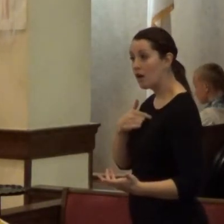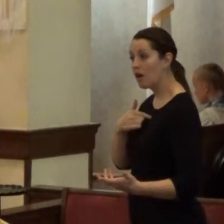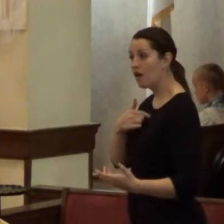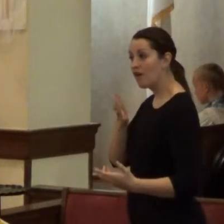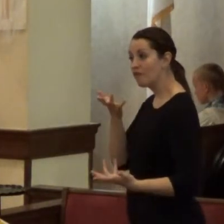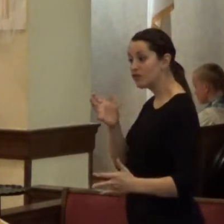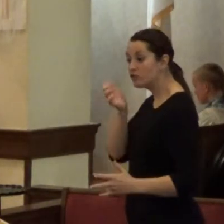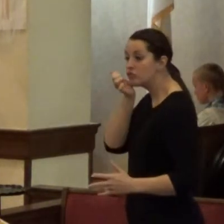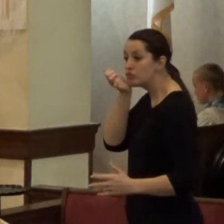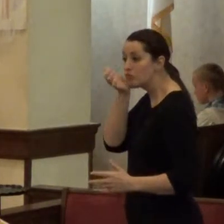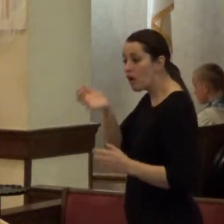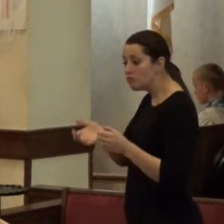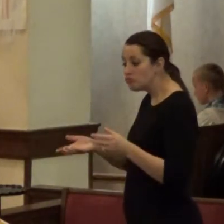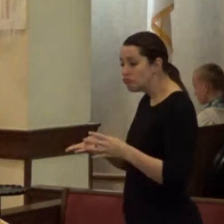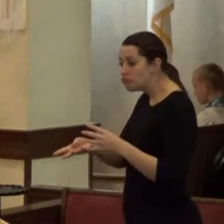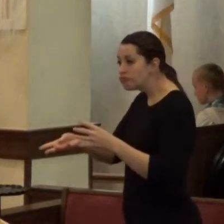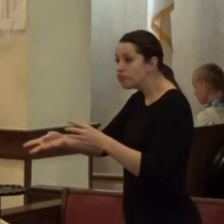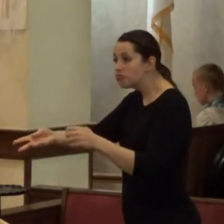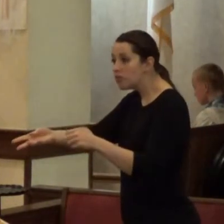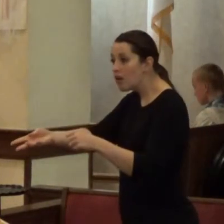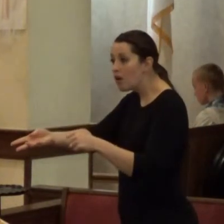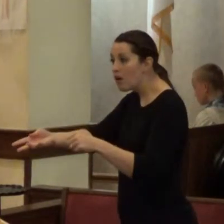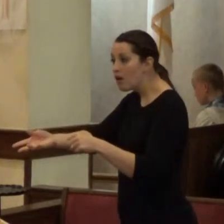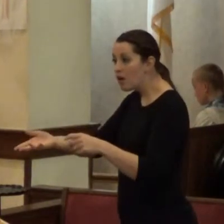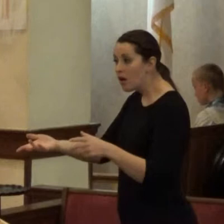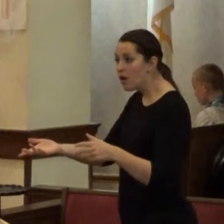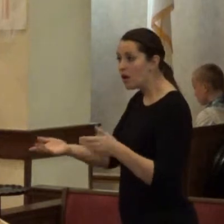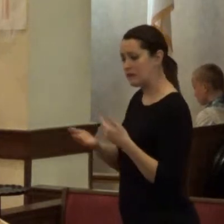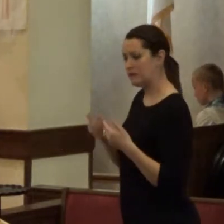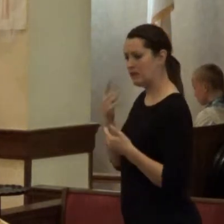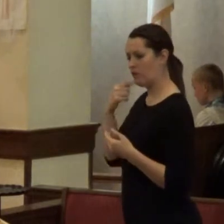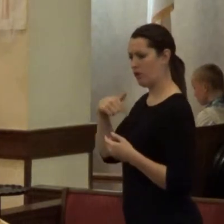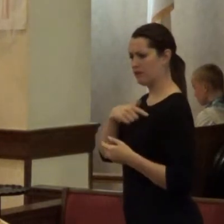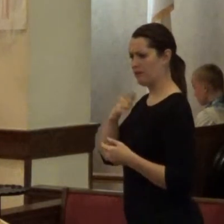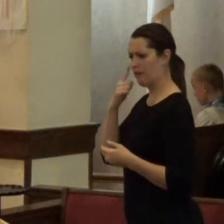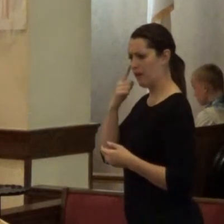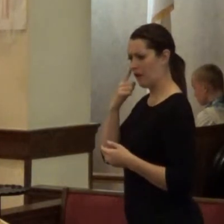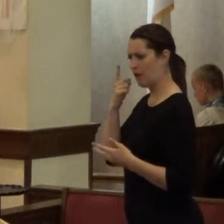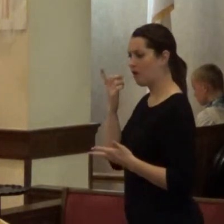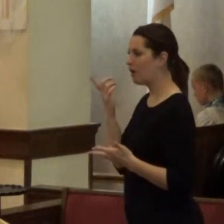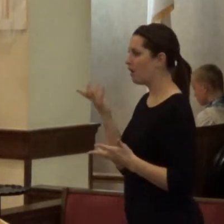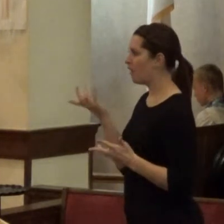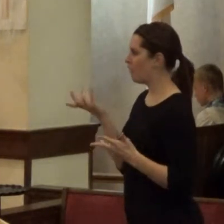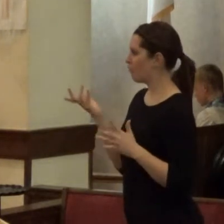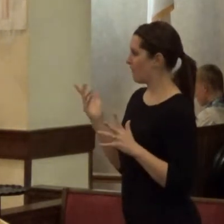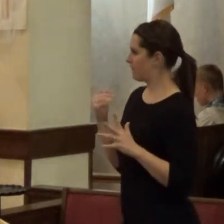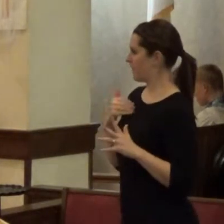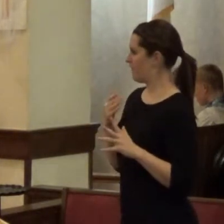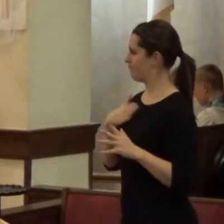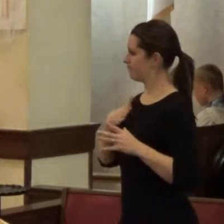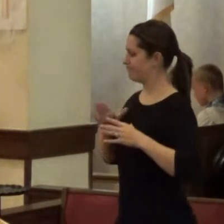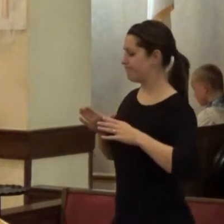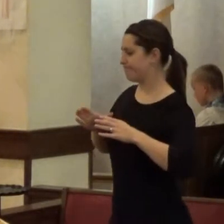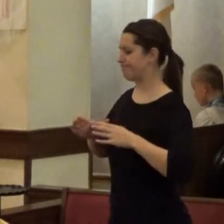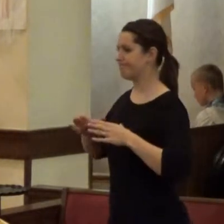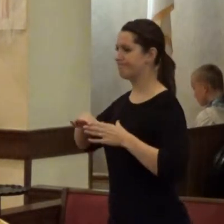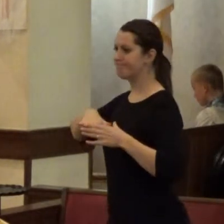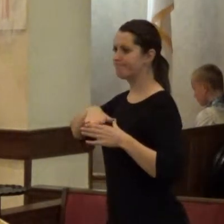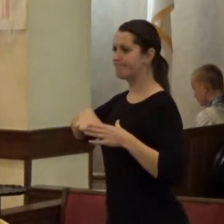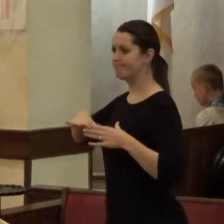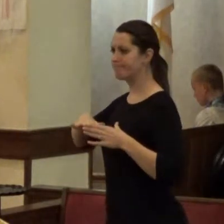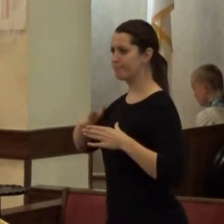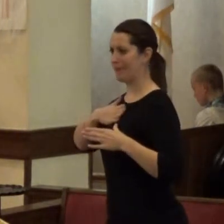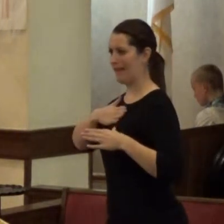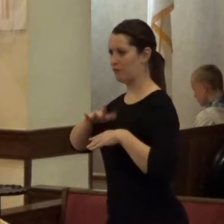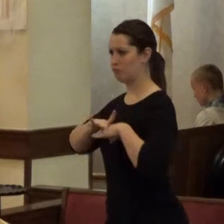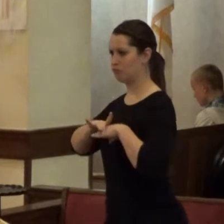it 100 times. It's easy for us to think that we all have our own little patches of